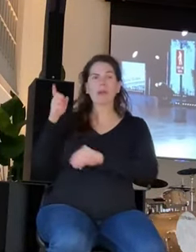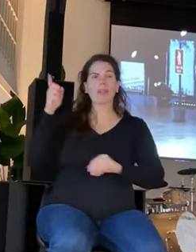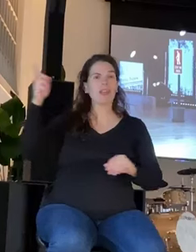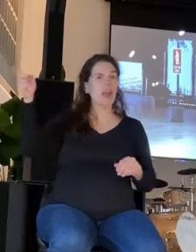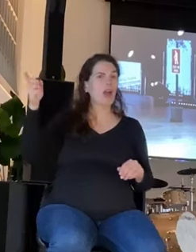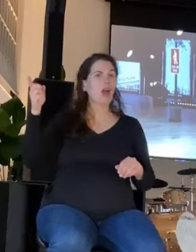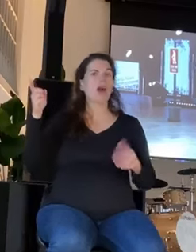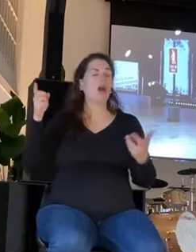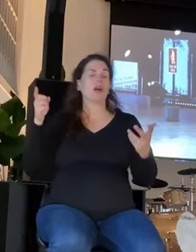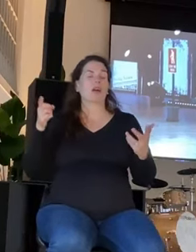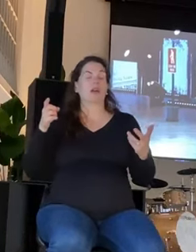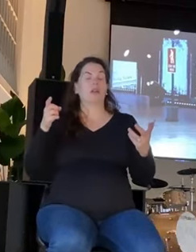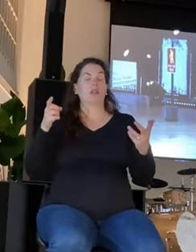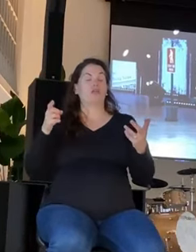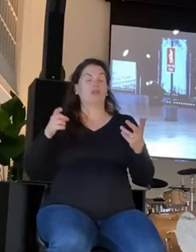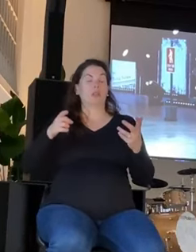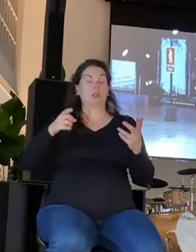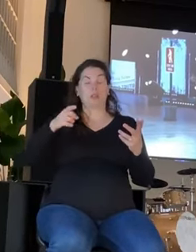mean,